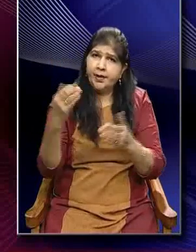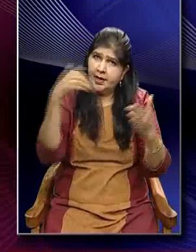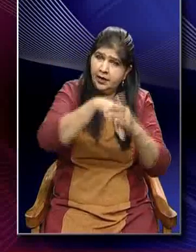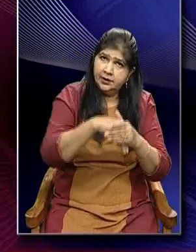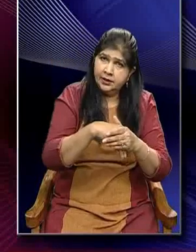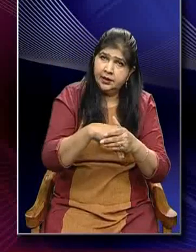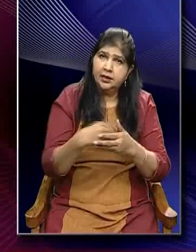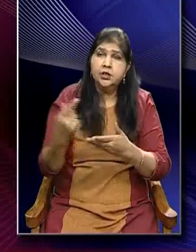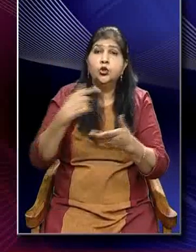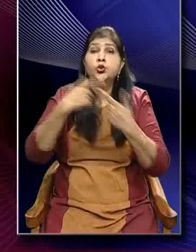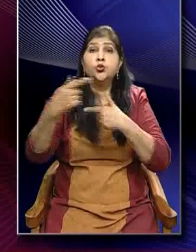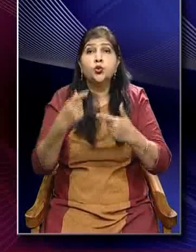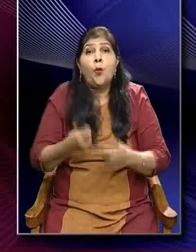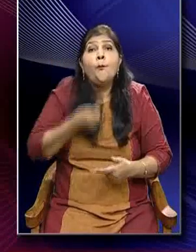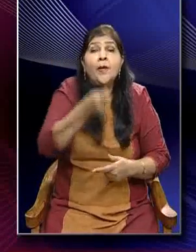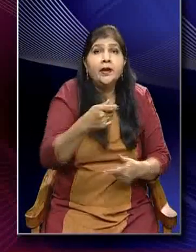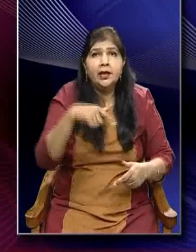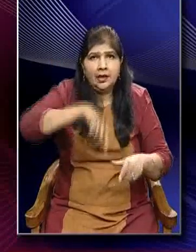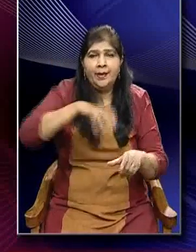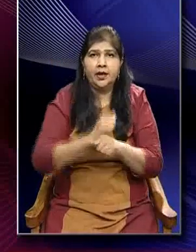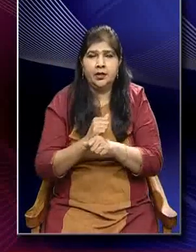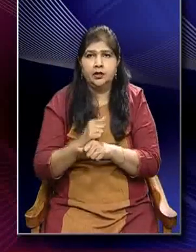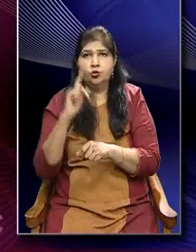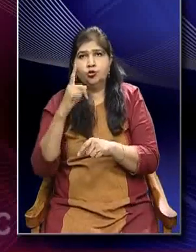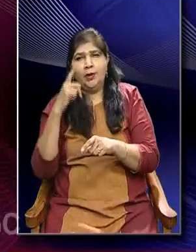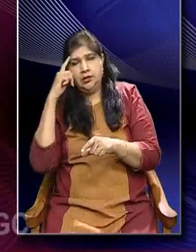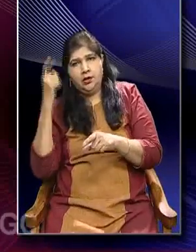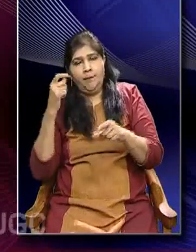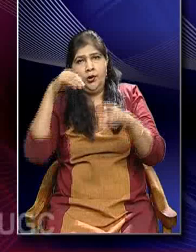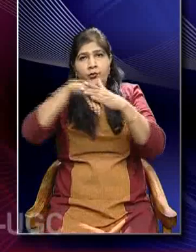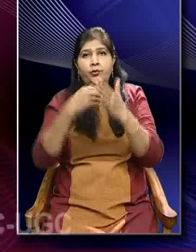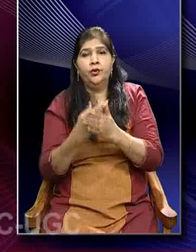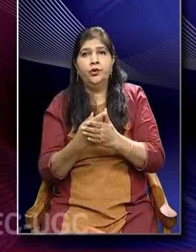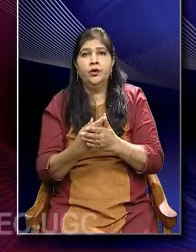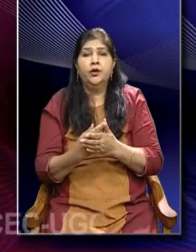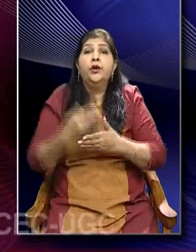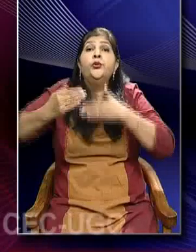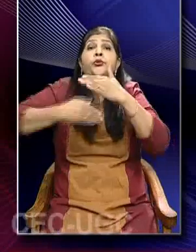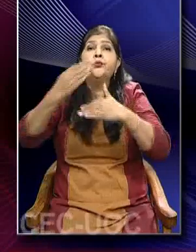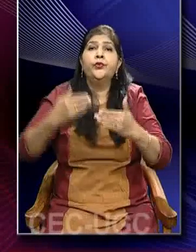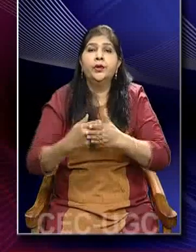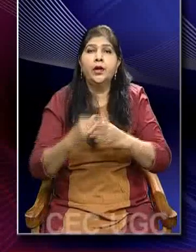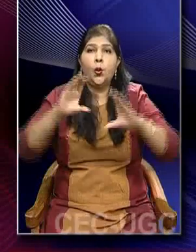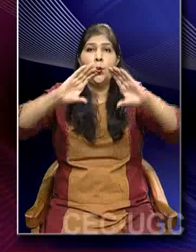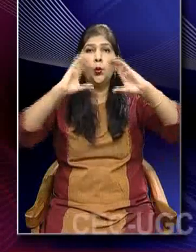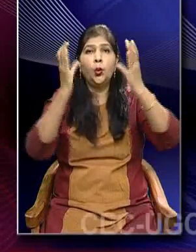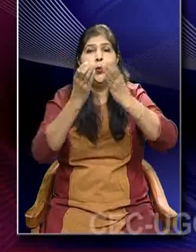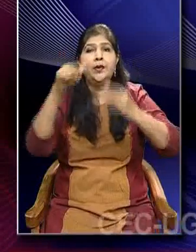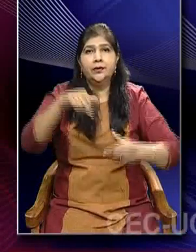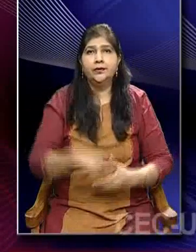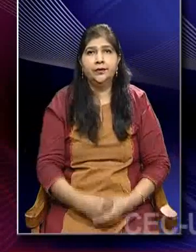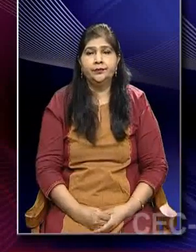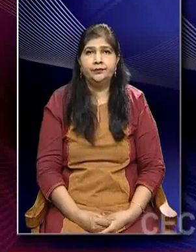transnational corporations has played an important role to further